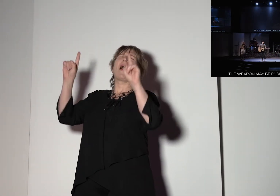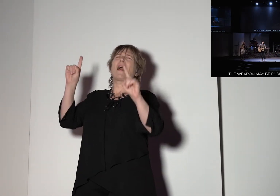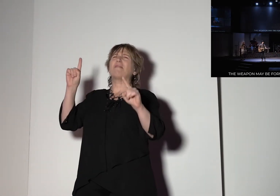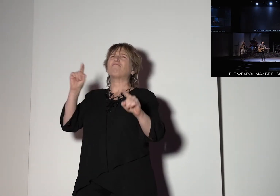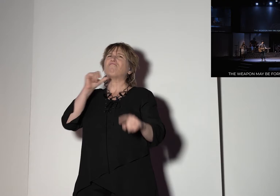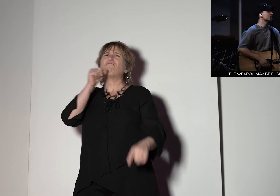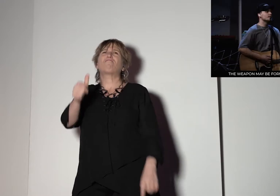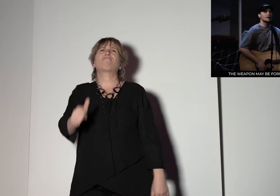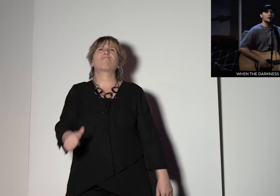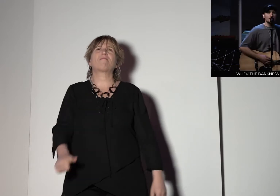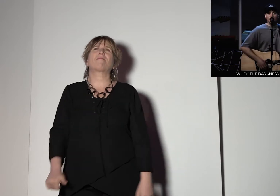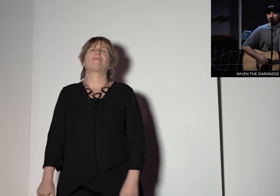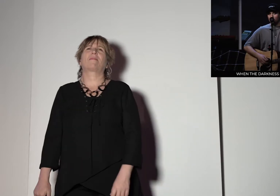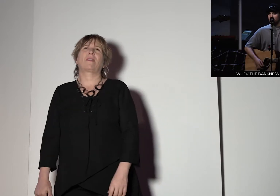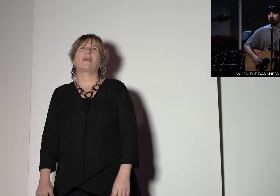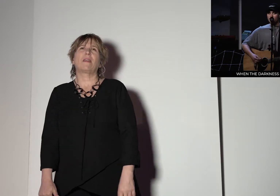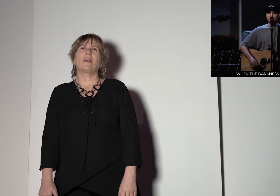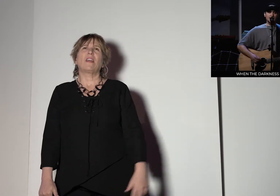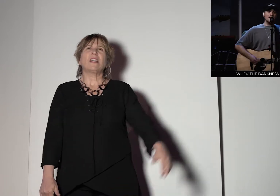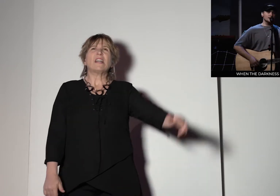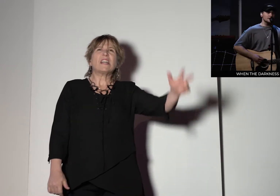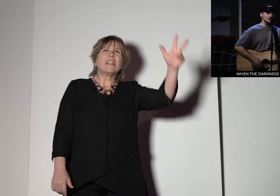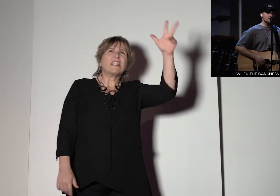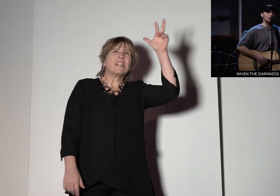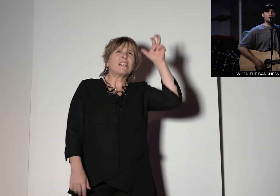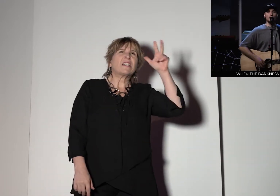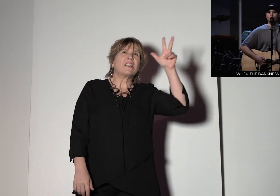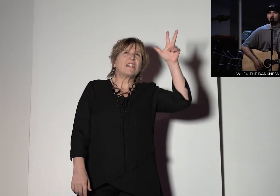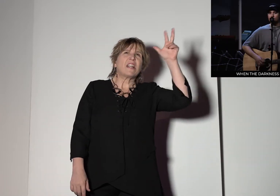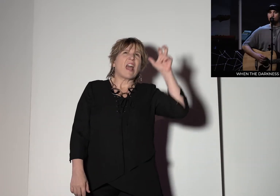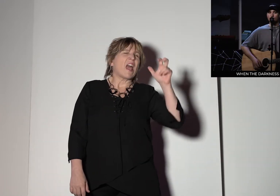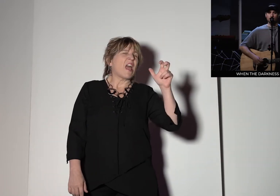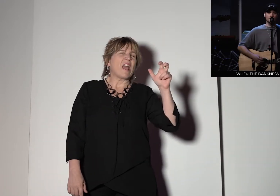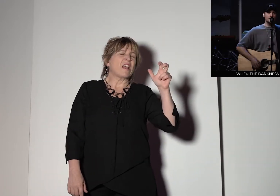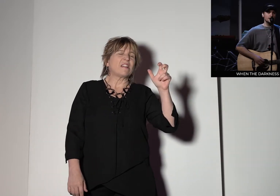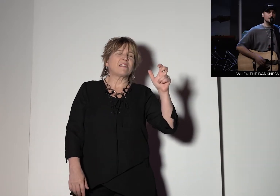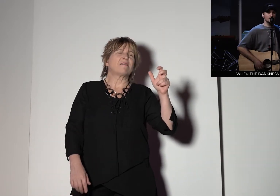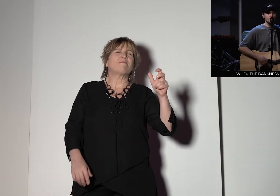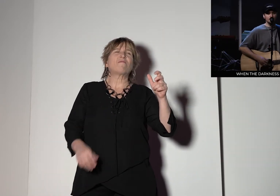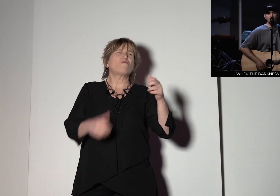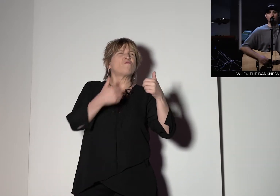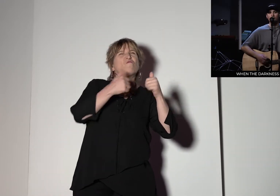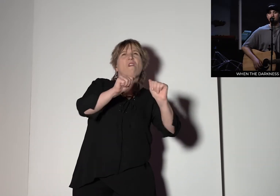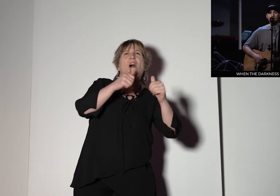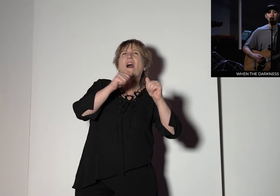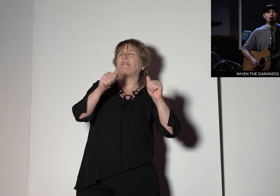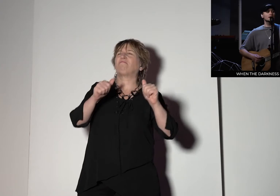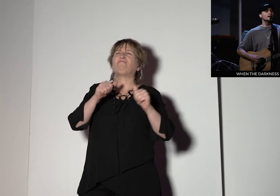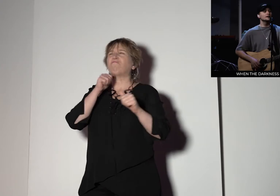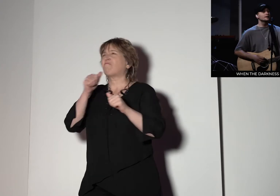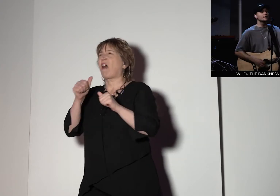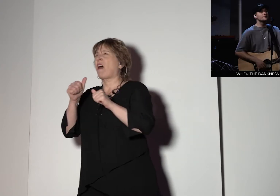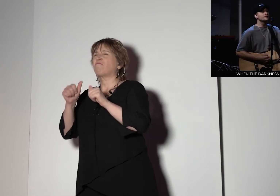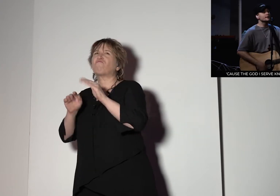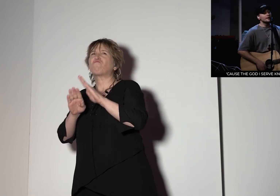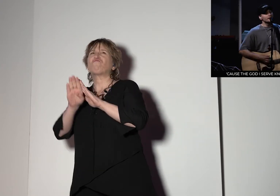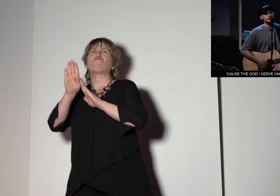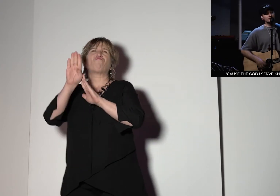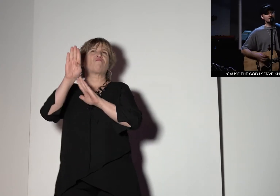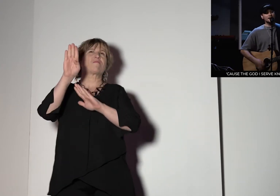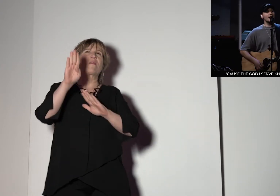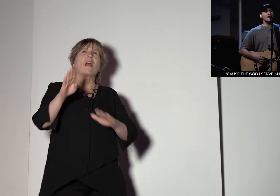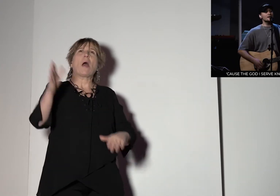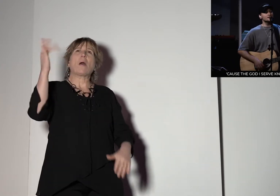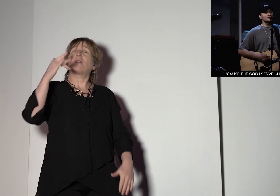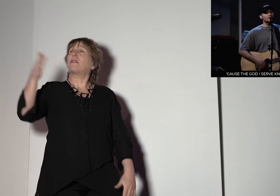prosper. And when the darkness falls, it won't prevail. We sing about our King.